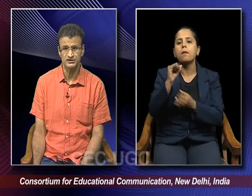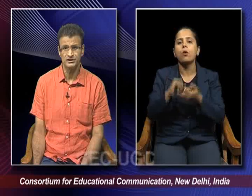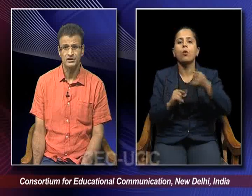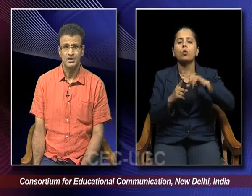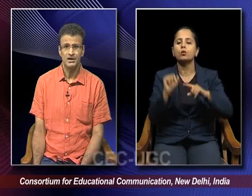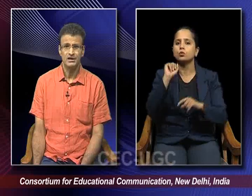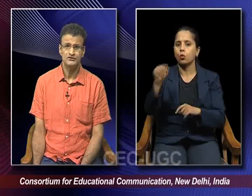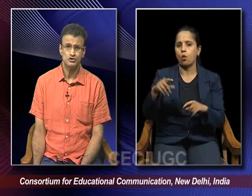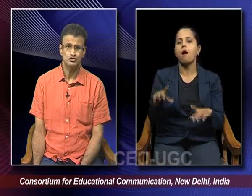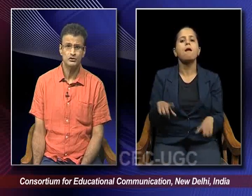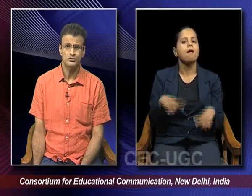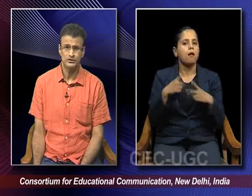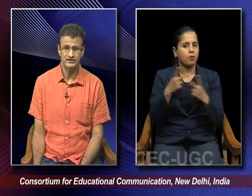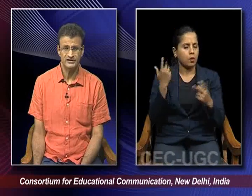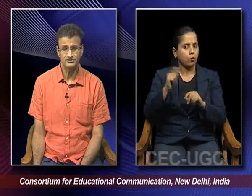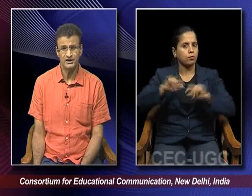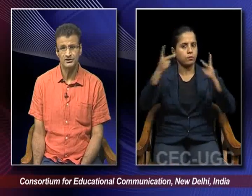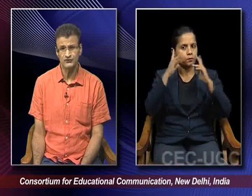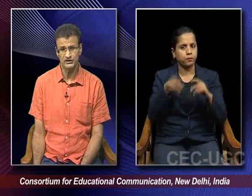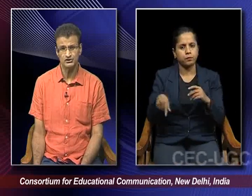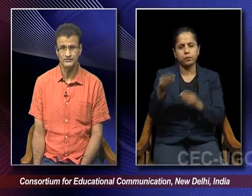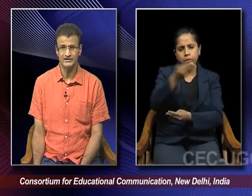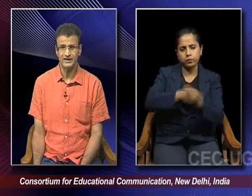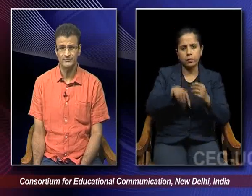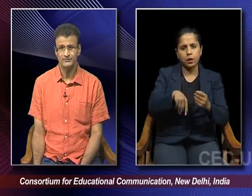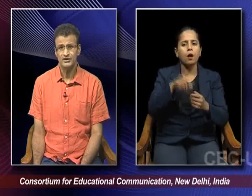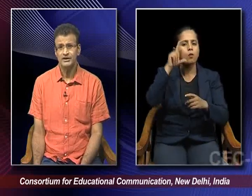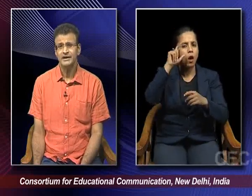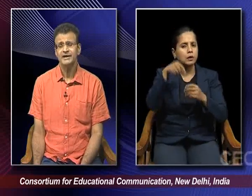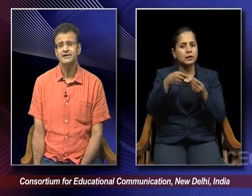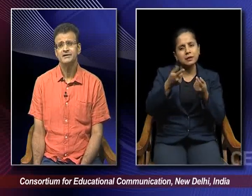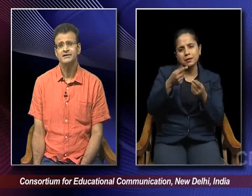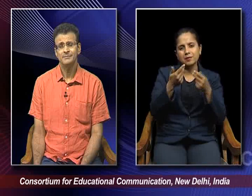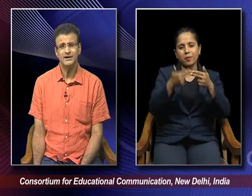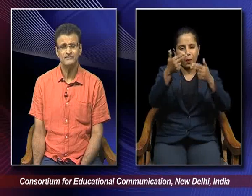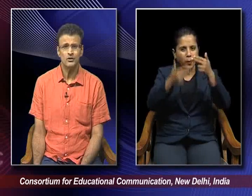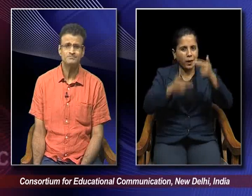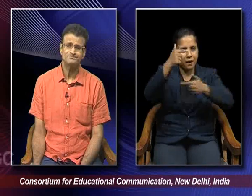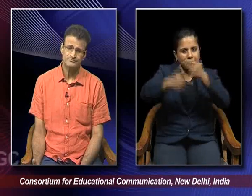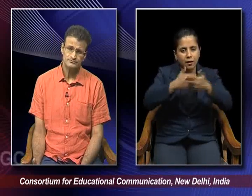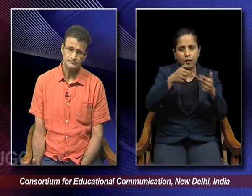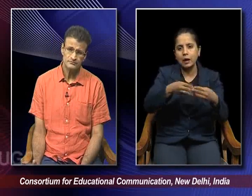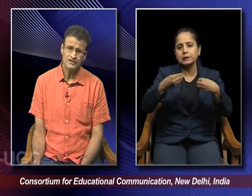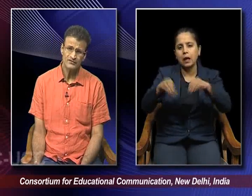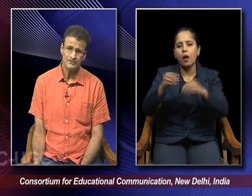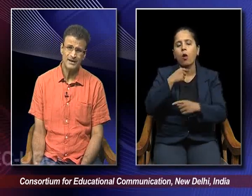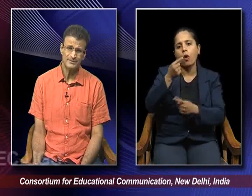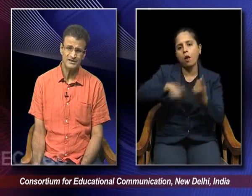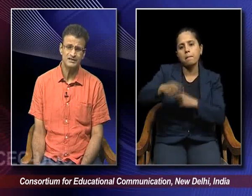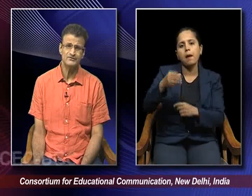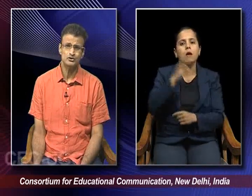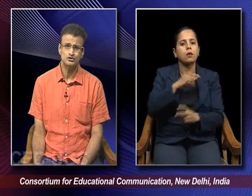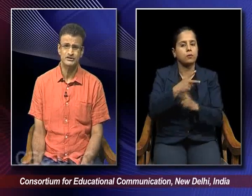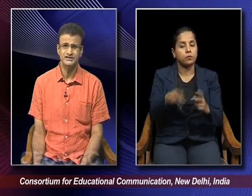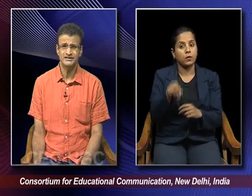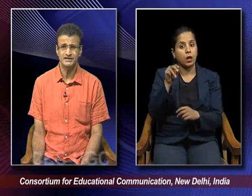produced, which also included the smuggled footage of that time. And apart from Vallabhbhai Patel,